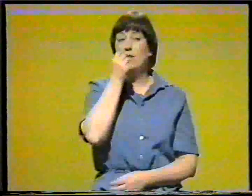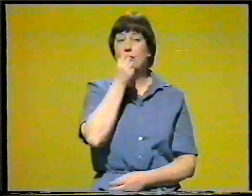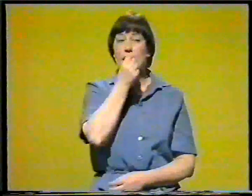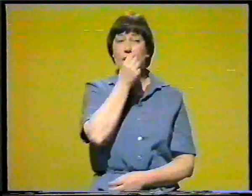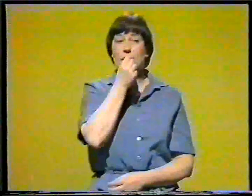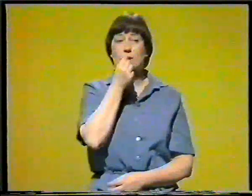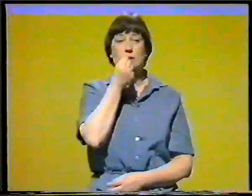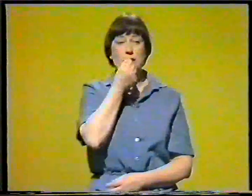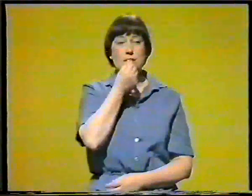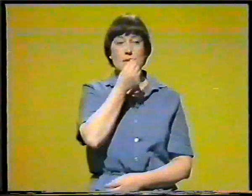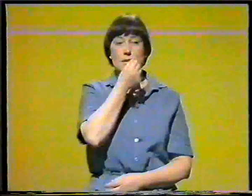Flower.